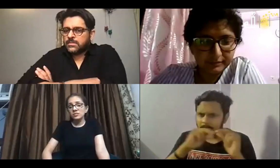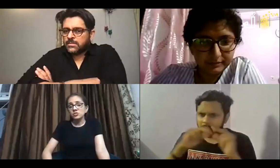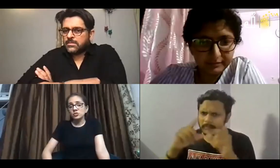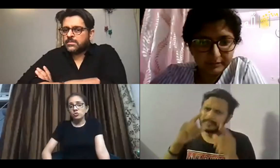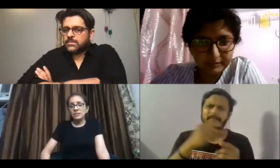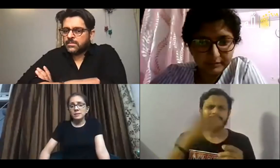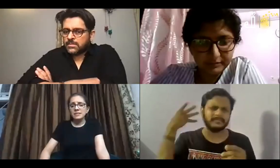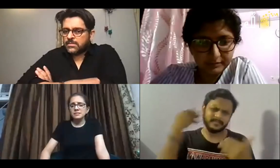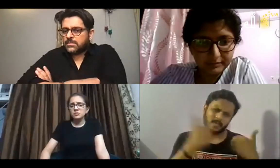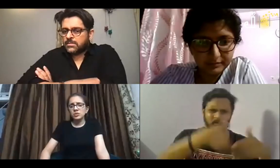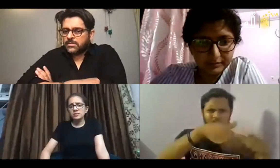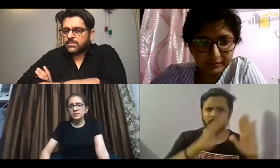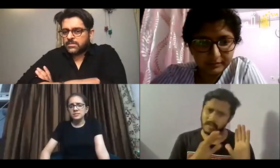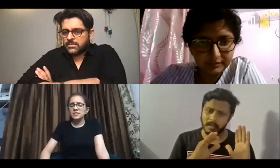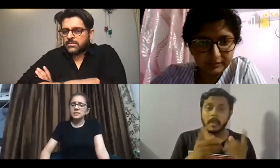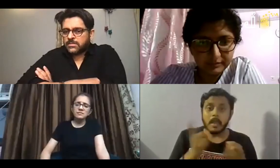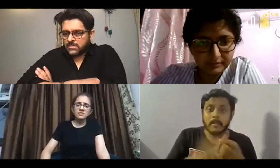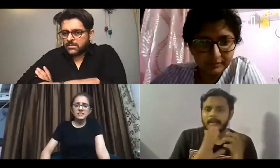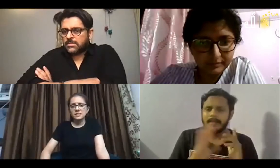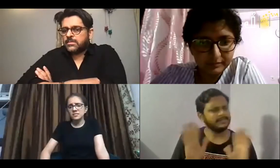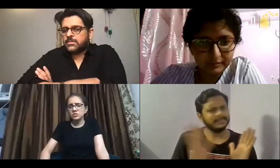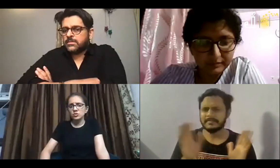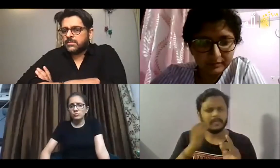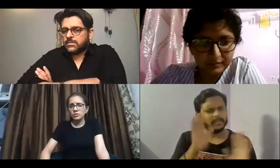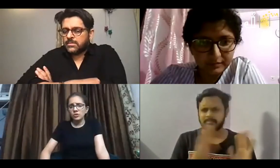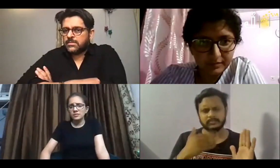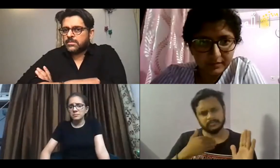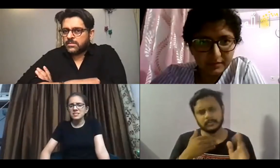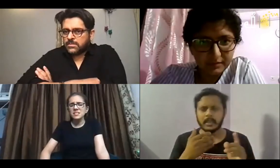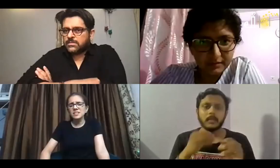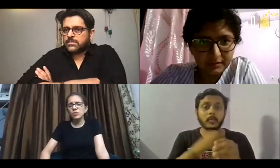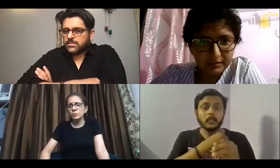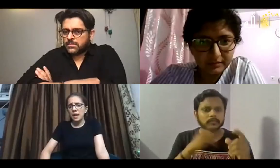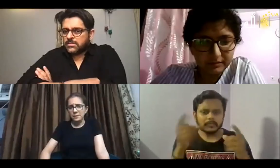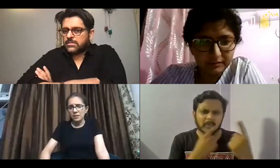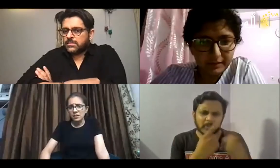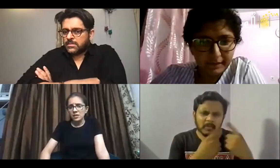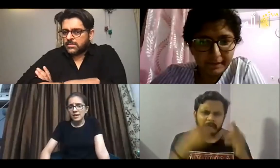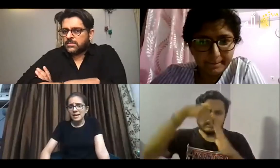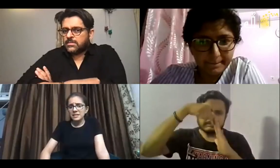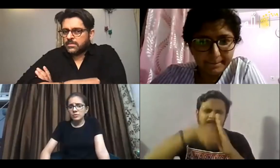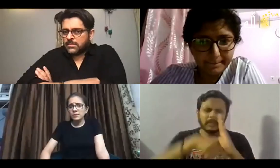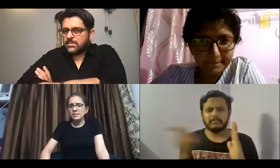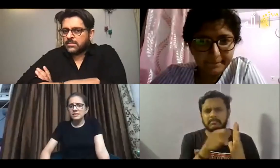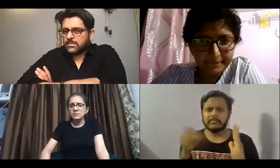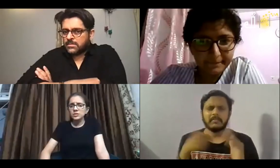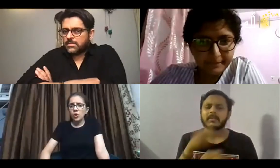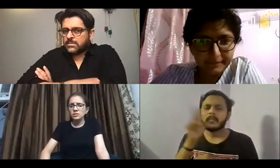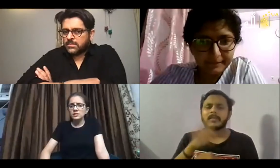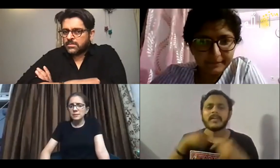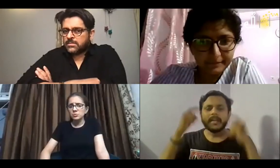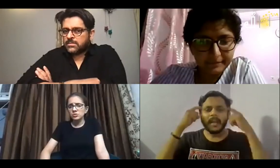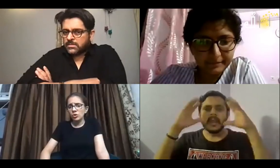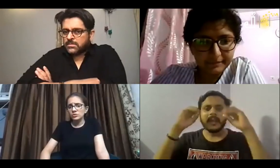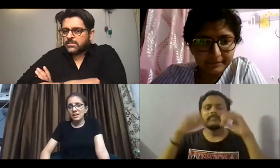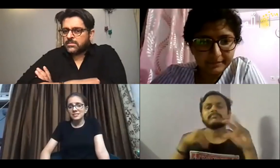on, when my relatives were discussing, they said, "Ki, let's just go for a cochlear implant. Nothing wrong will happen." And we went and we talked in